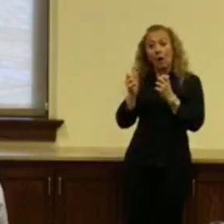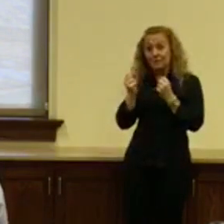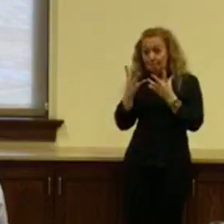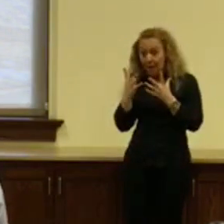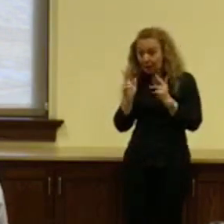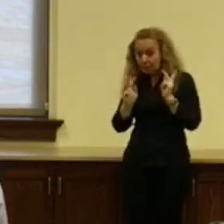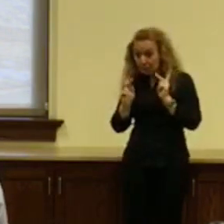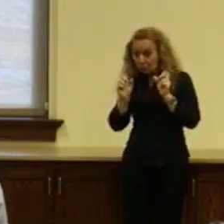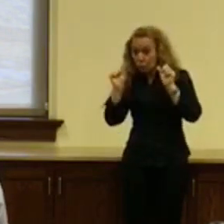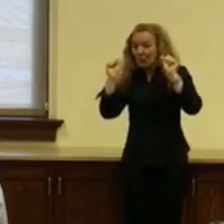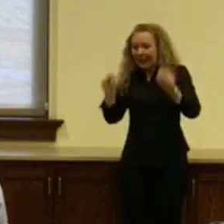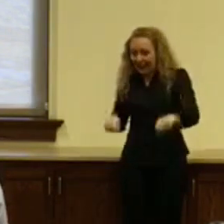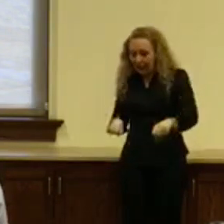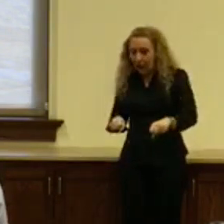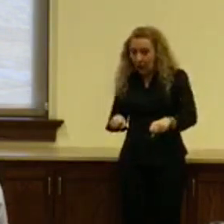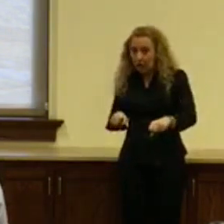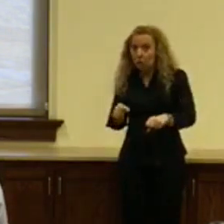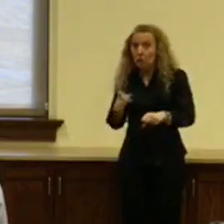the community.